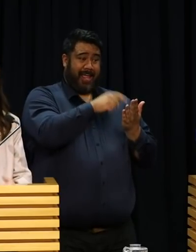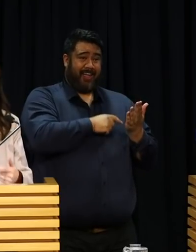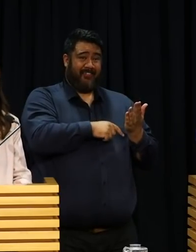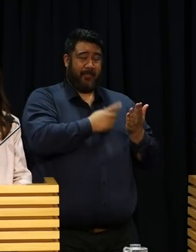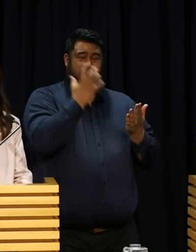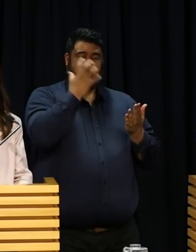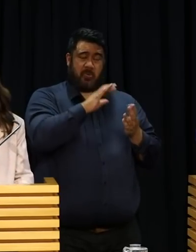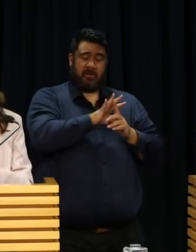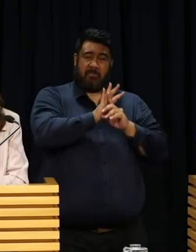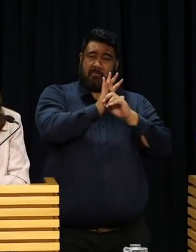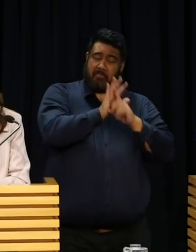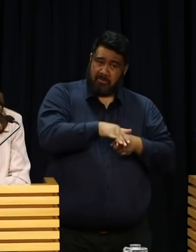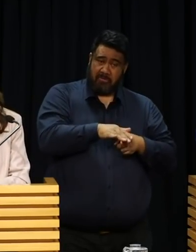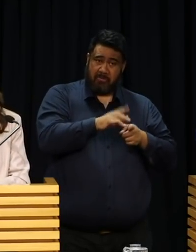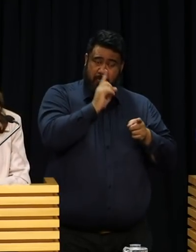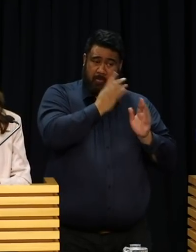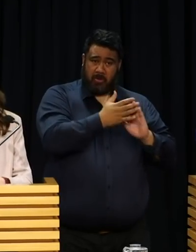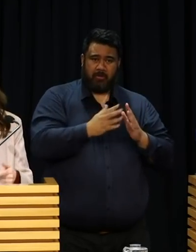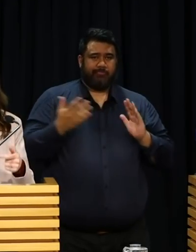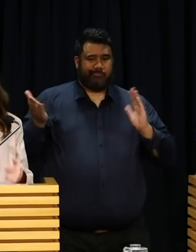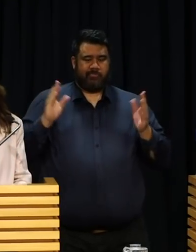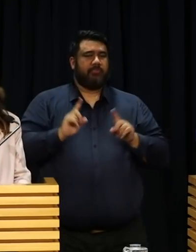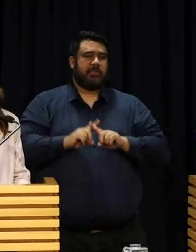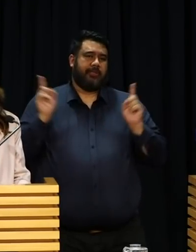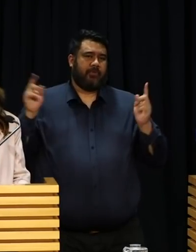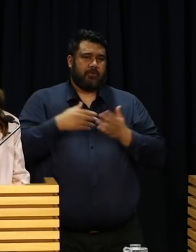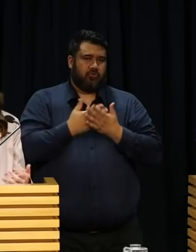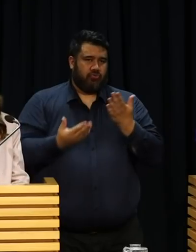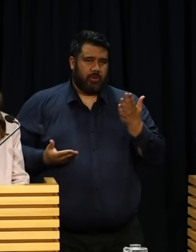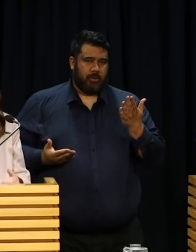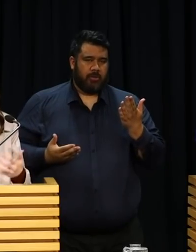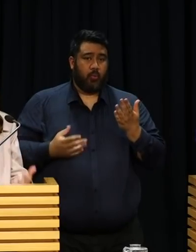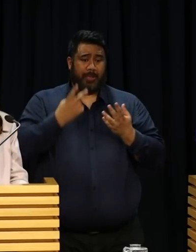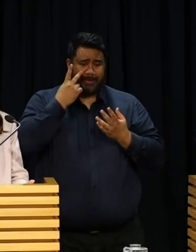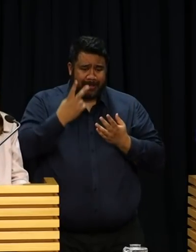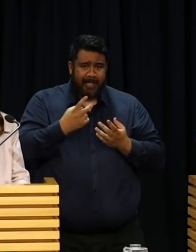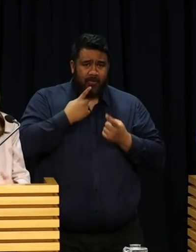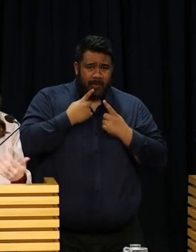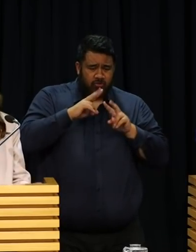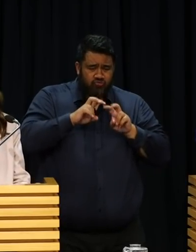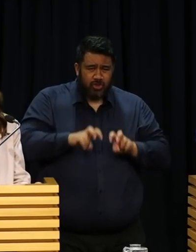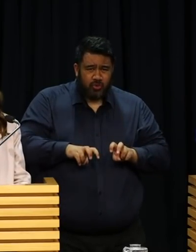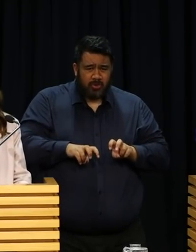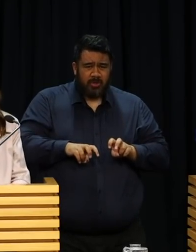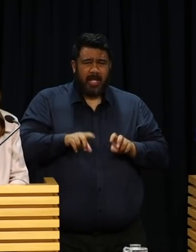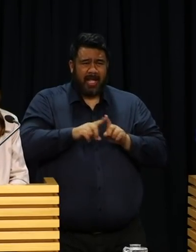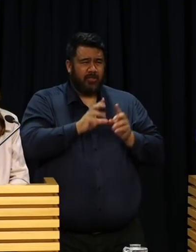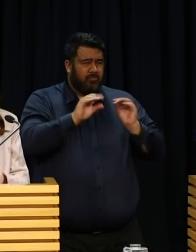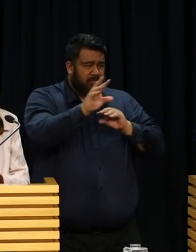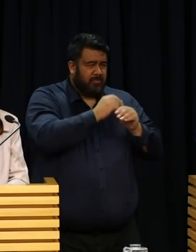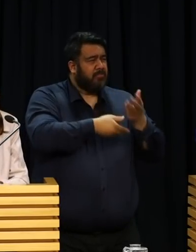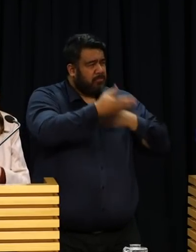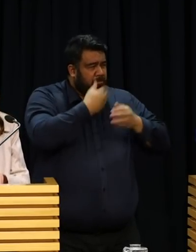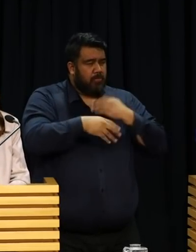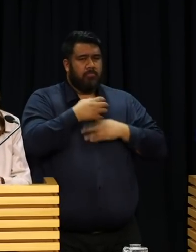for certain groups of our community than it was to others. And it is very clear from the data and the research and the oral history